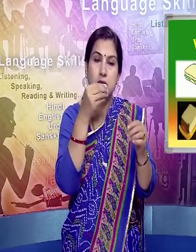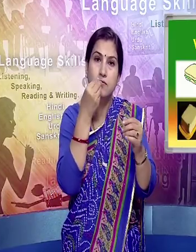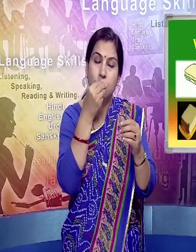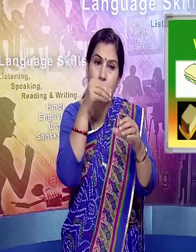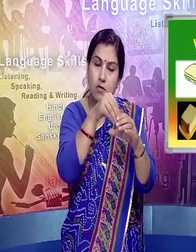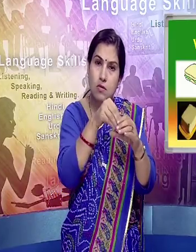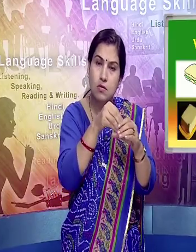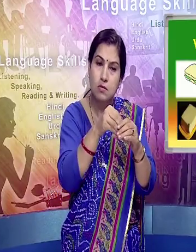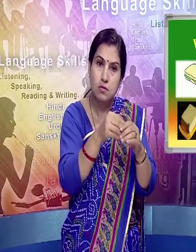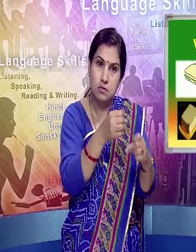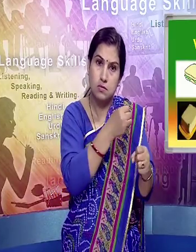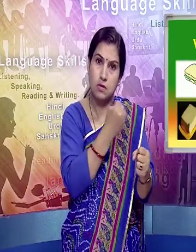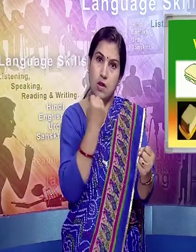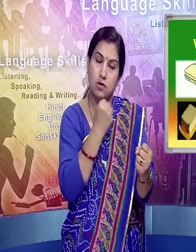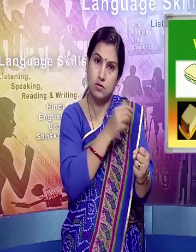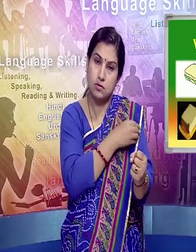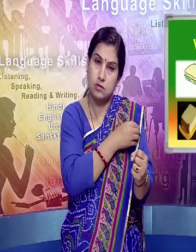nutrients, their functions,